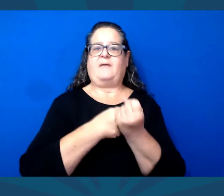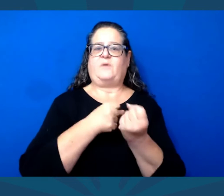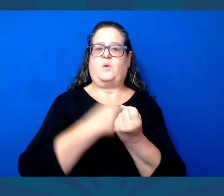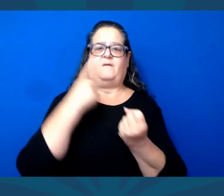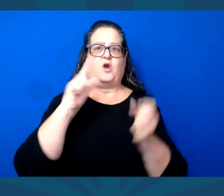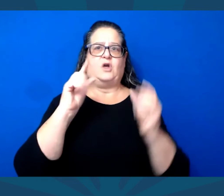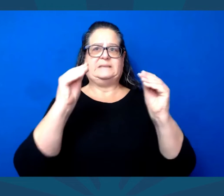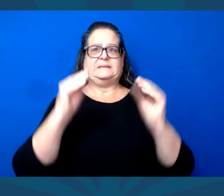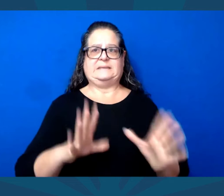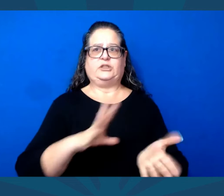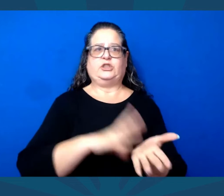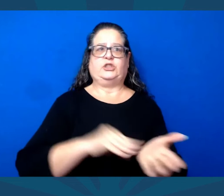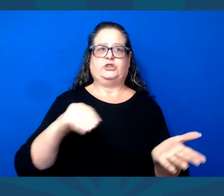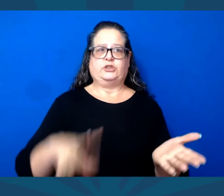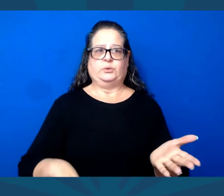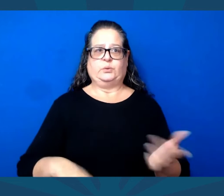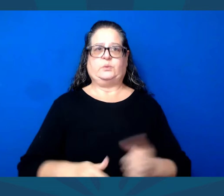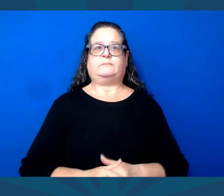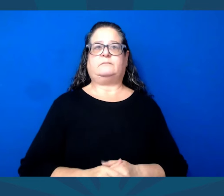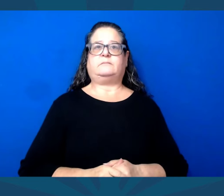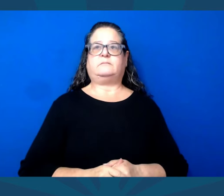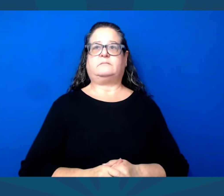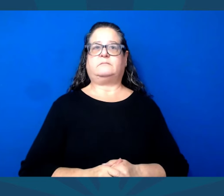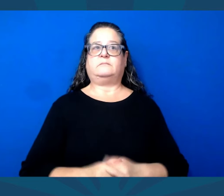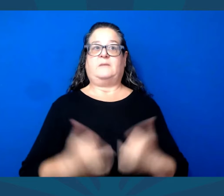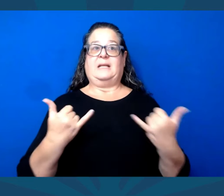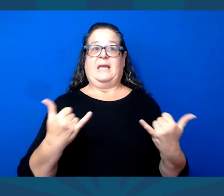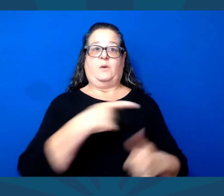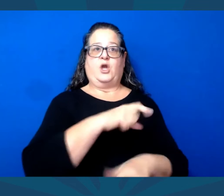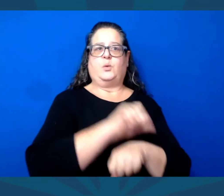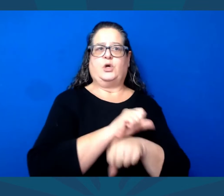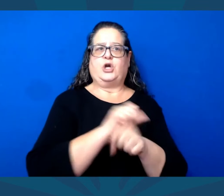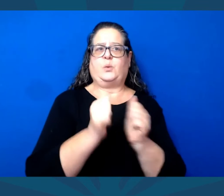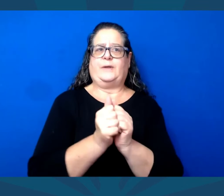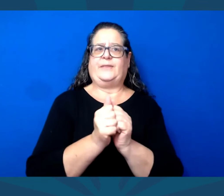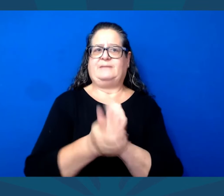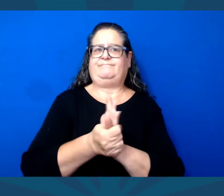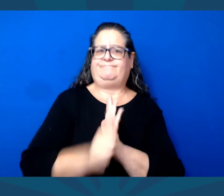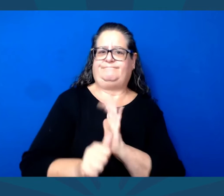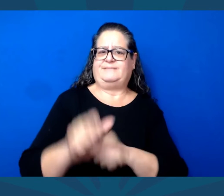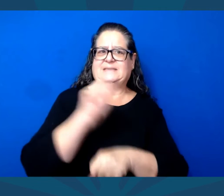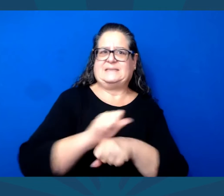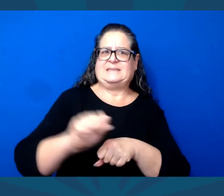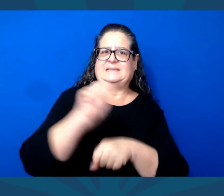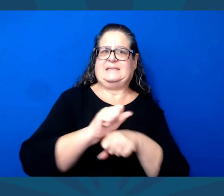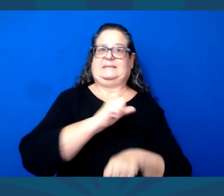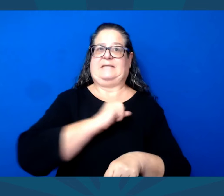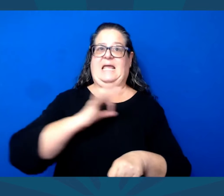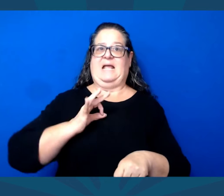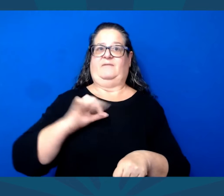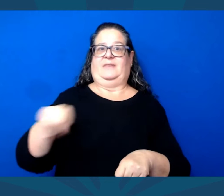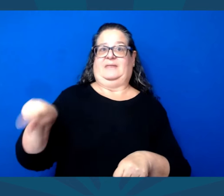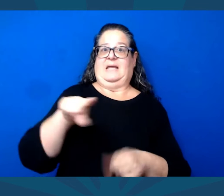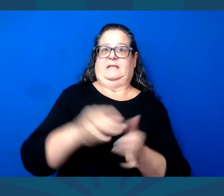in 2020, where I have advocated for teachers and students. In this